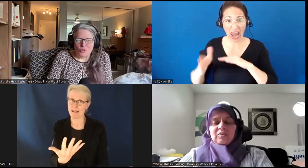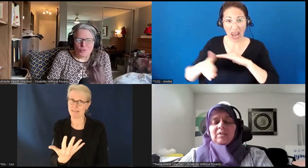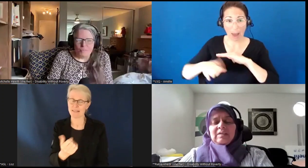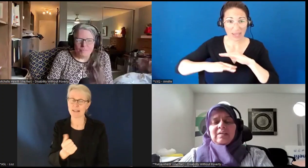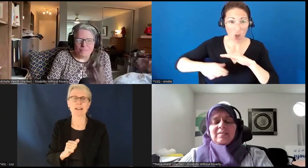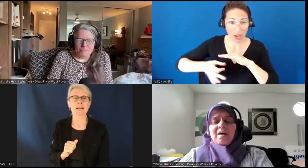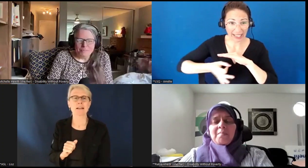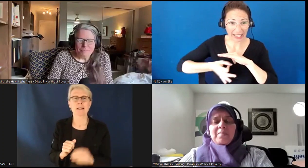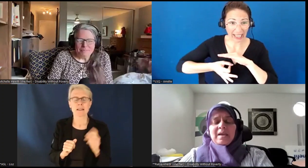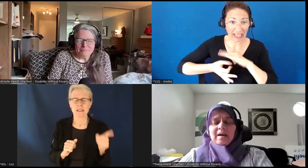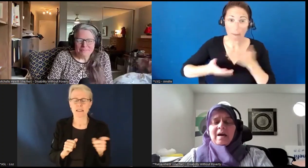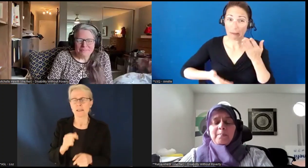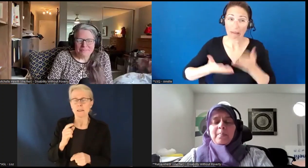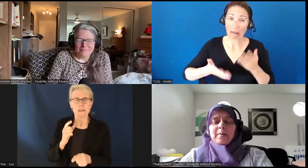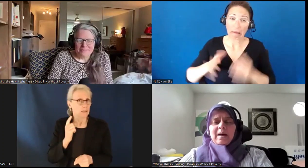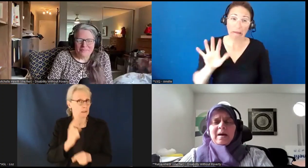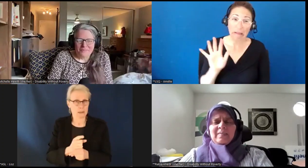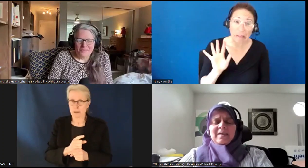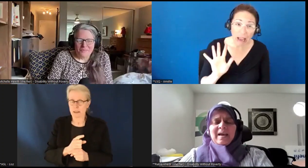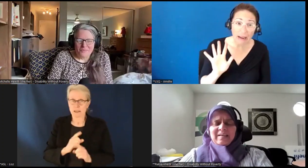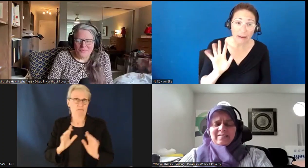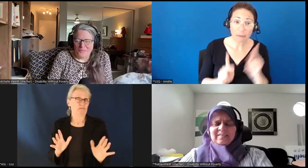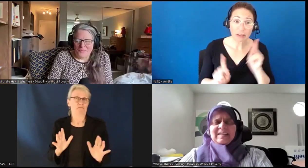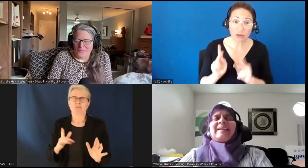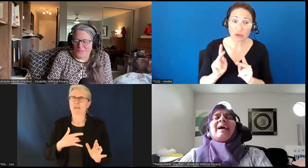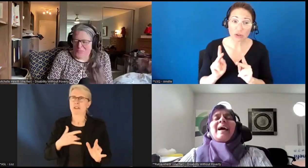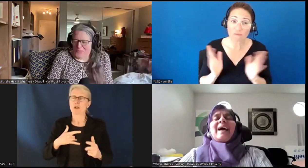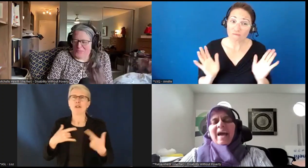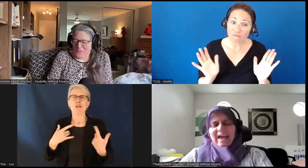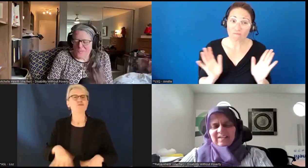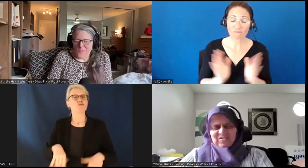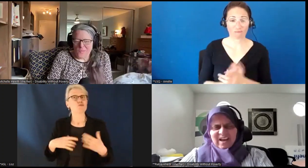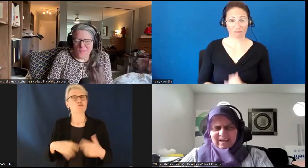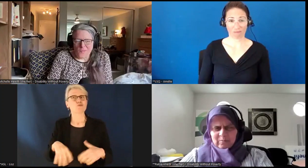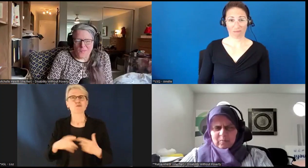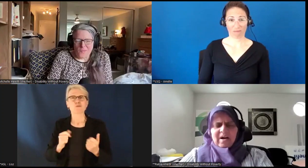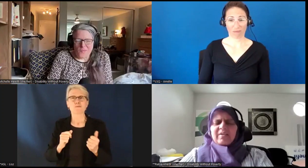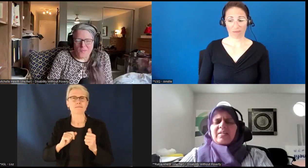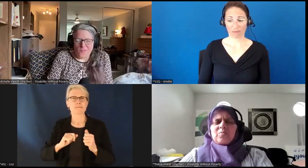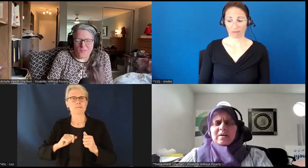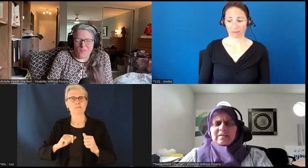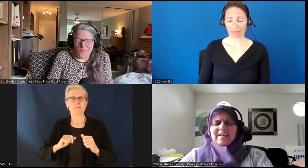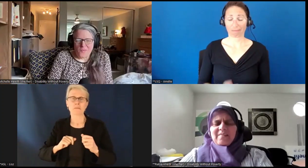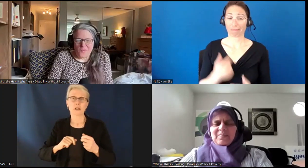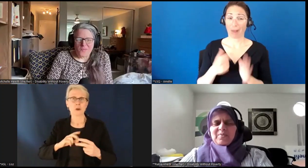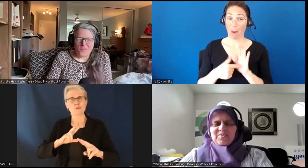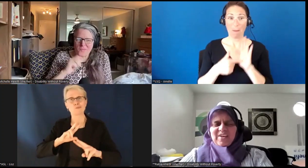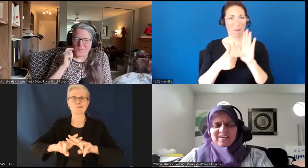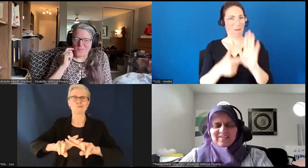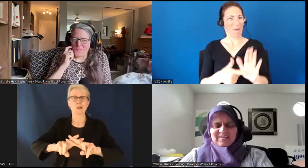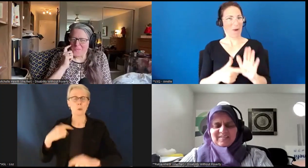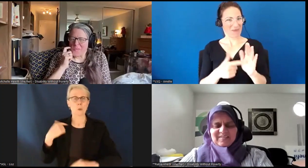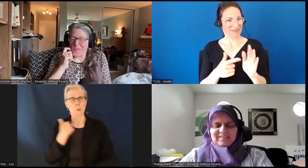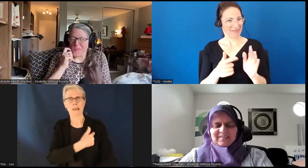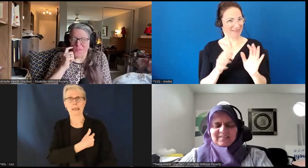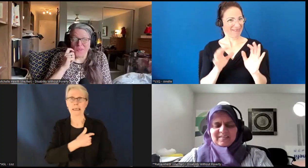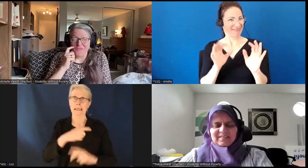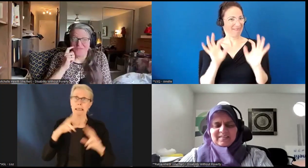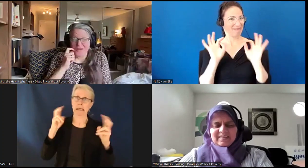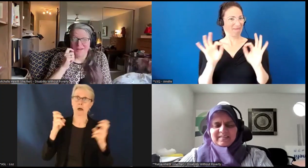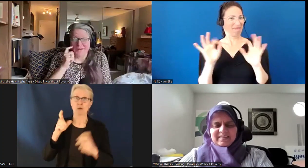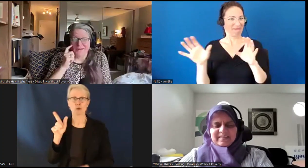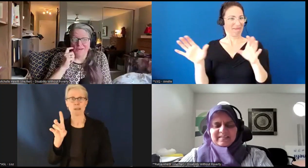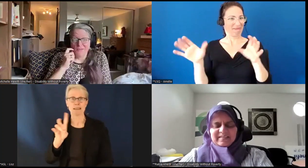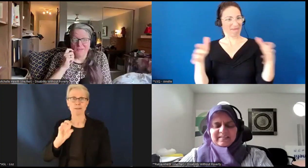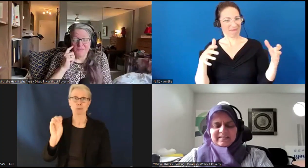soup. certainly does not make up us as the hashtag we are the 27%.